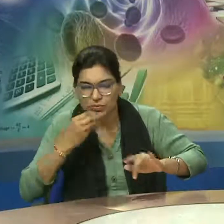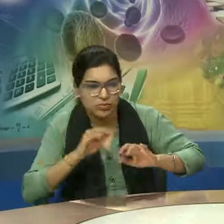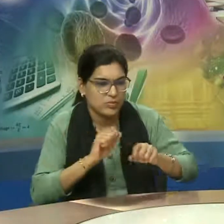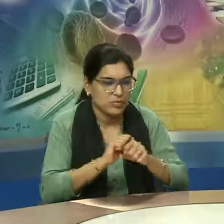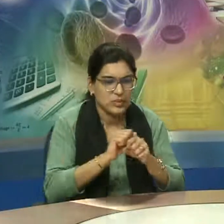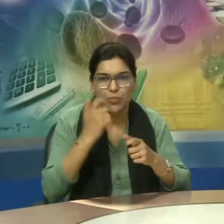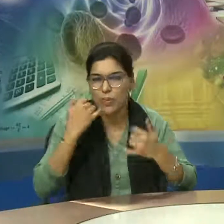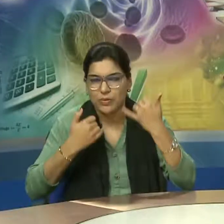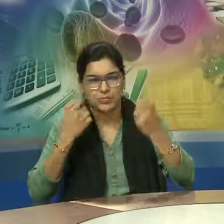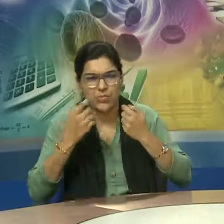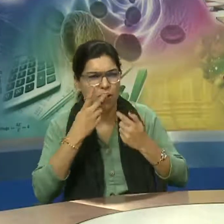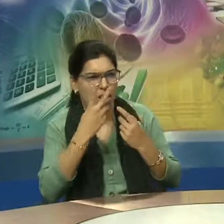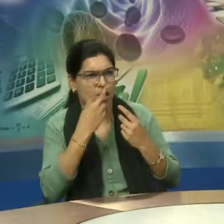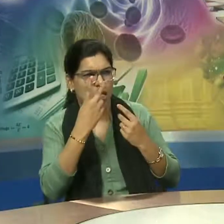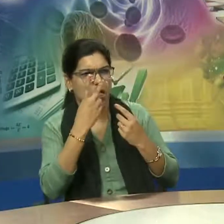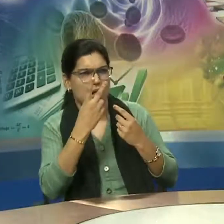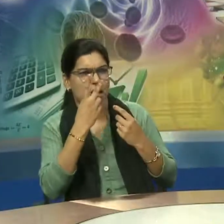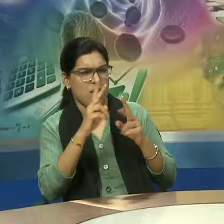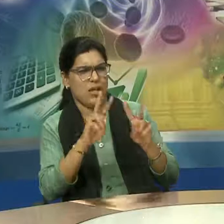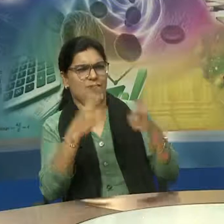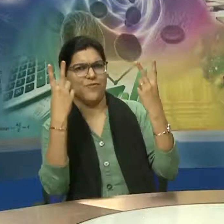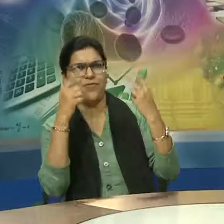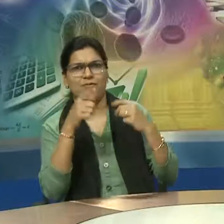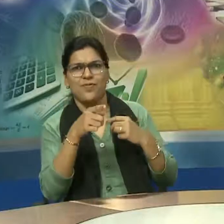because in those days